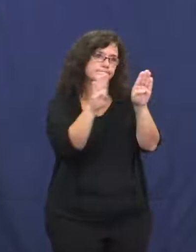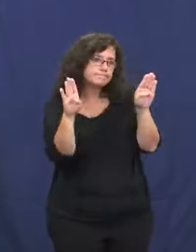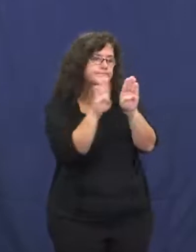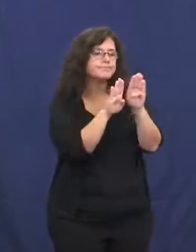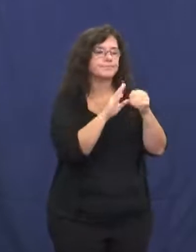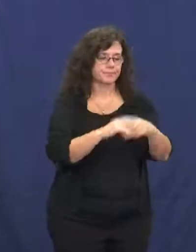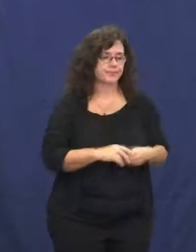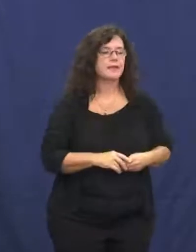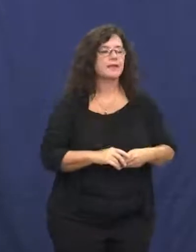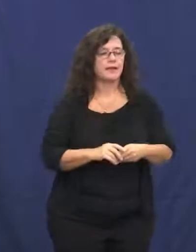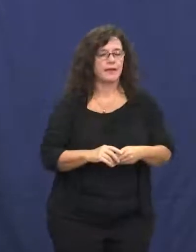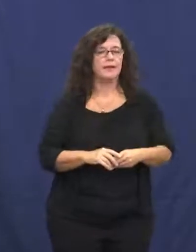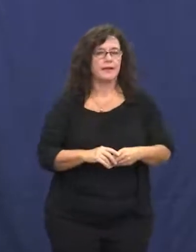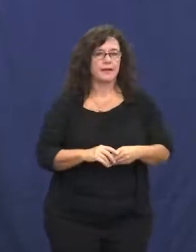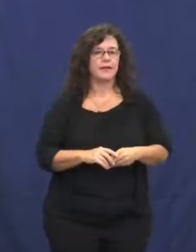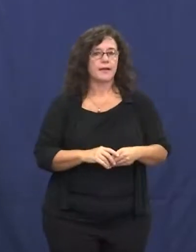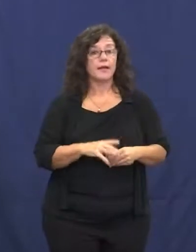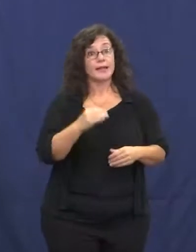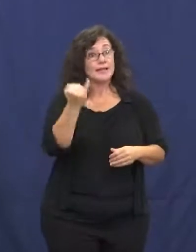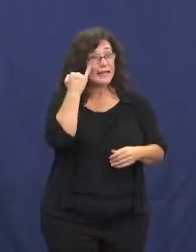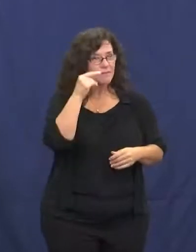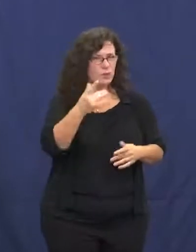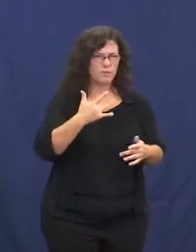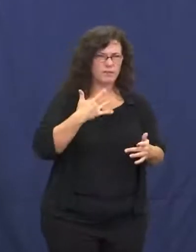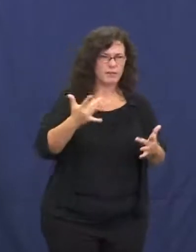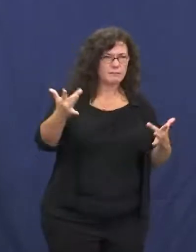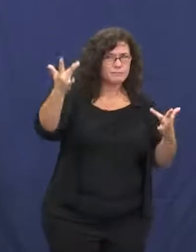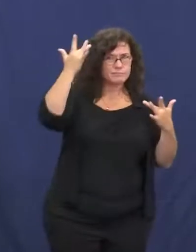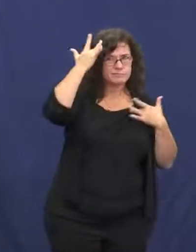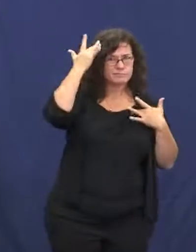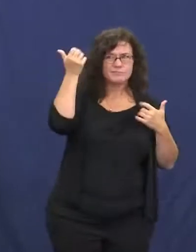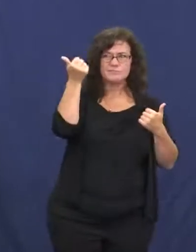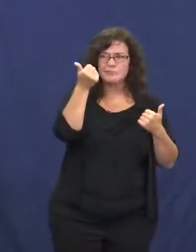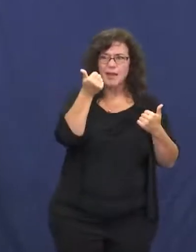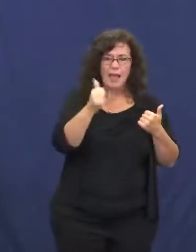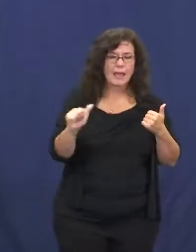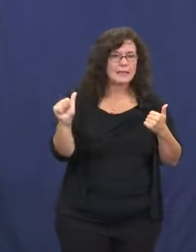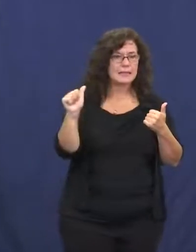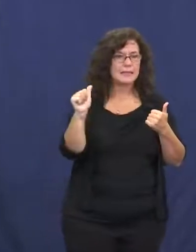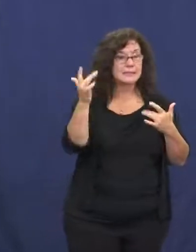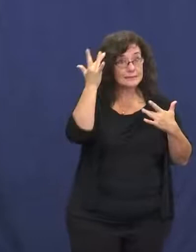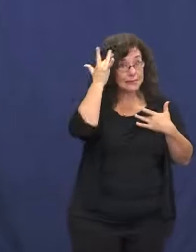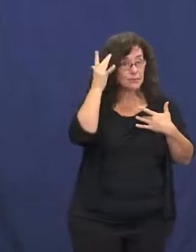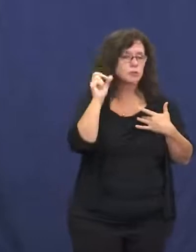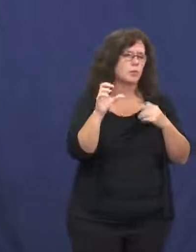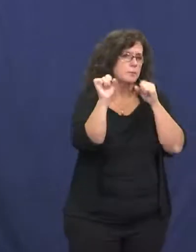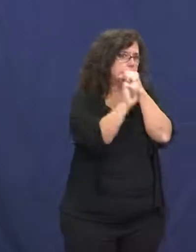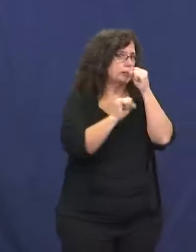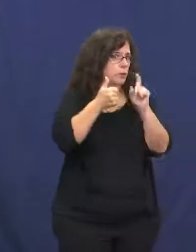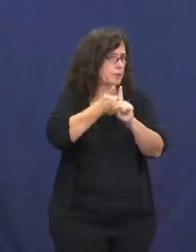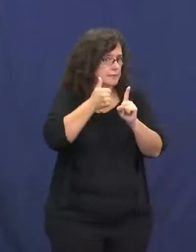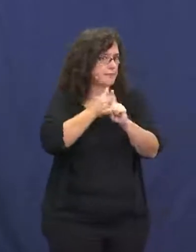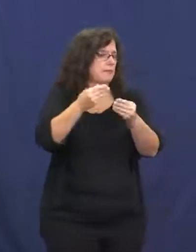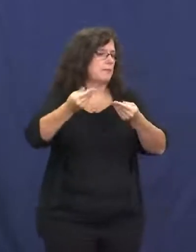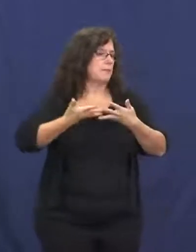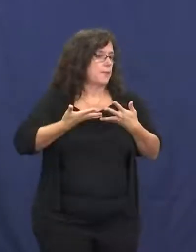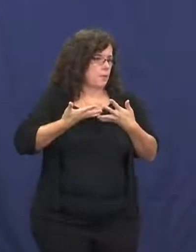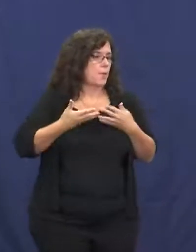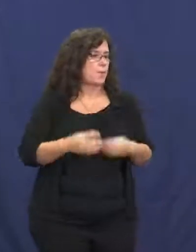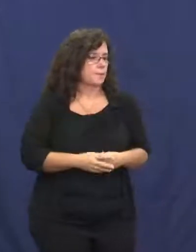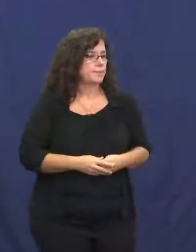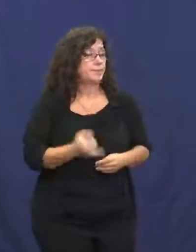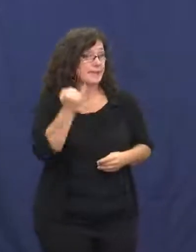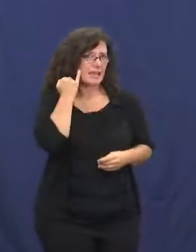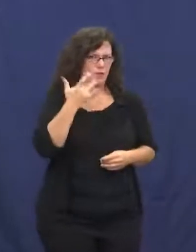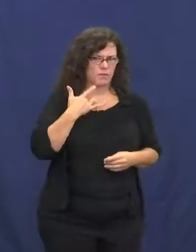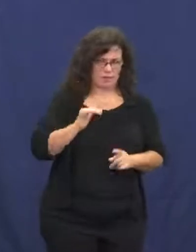us know if you are experiencing these invasive Aedes mosquito. If you think you are,